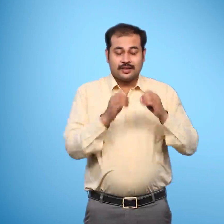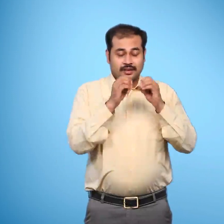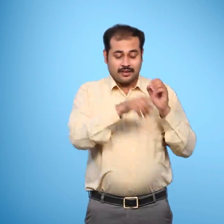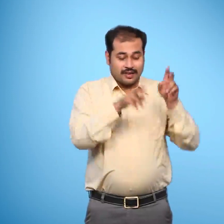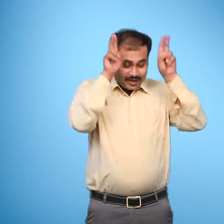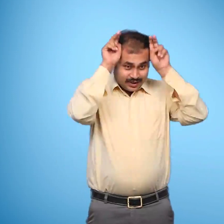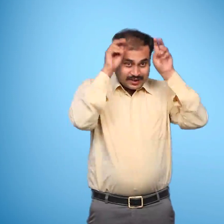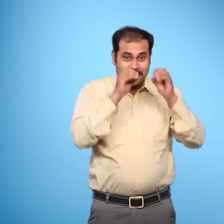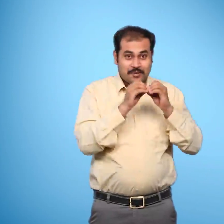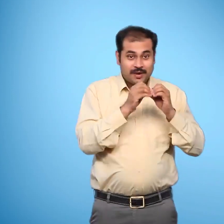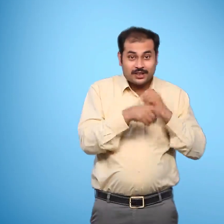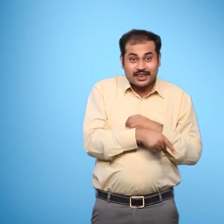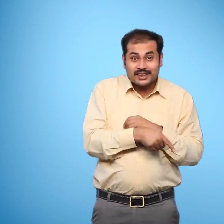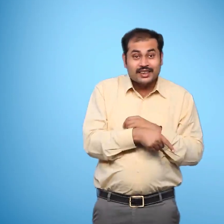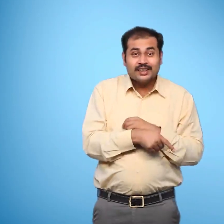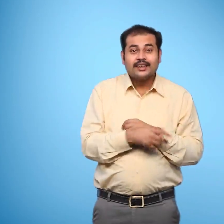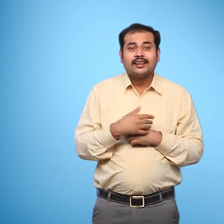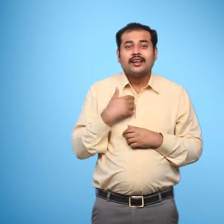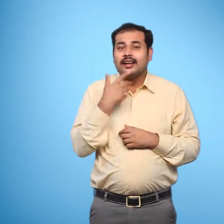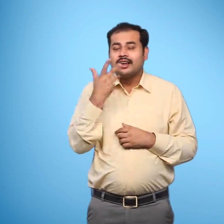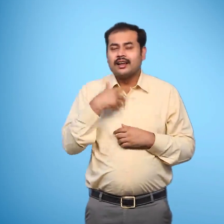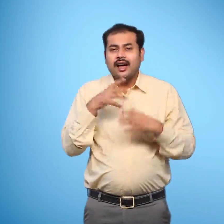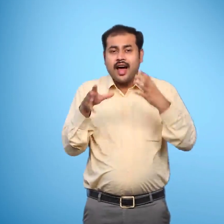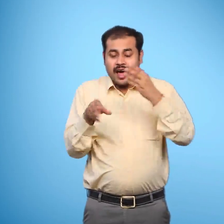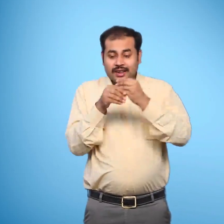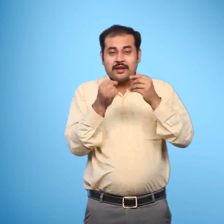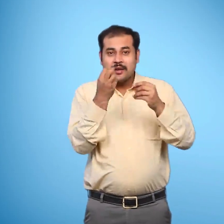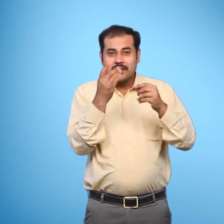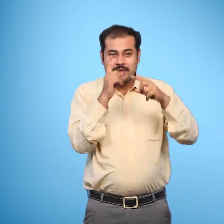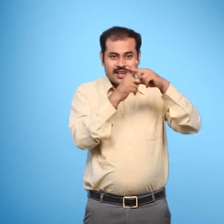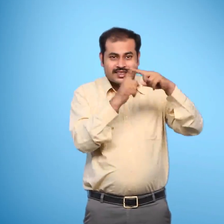Bunnu adds on the snake. To add 14 and 7,